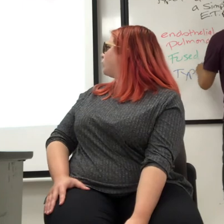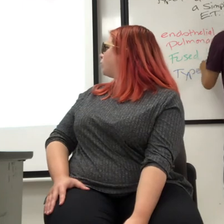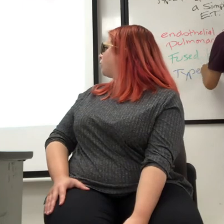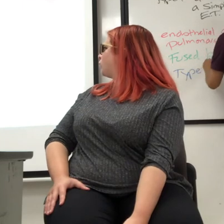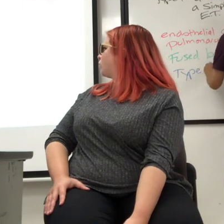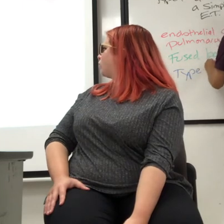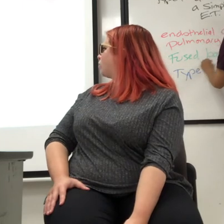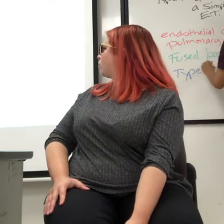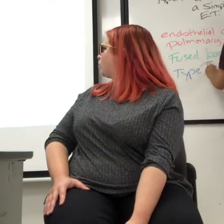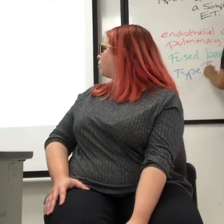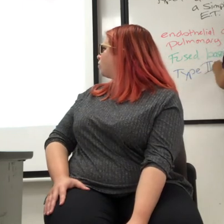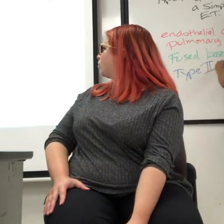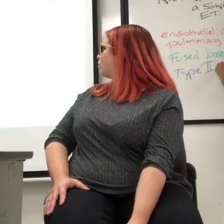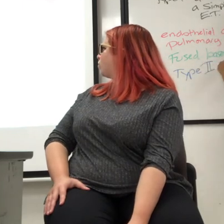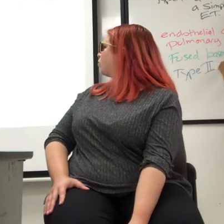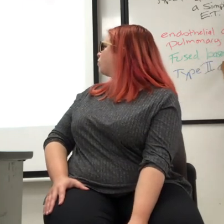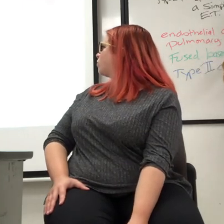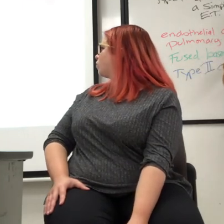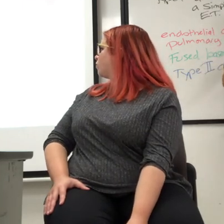type 2